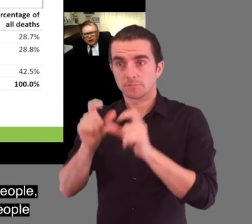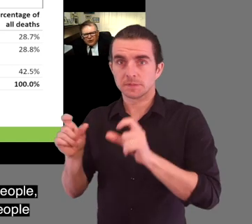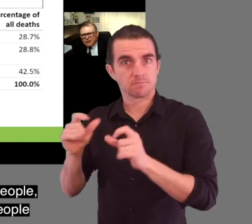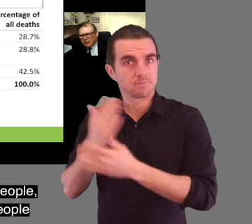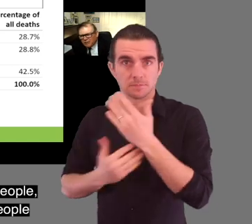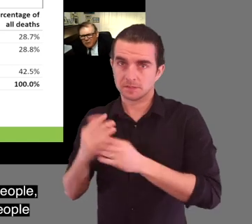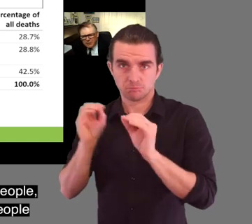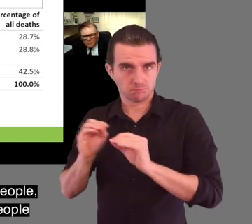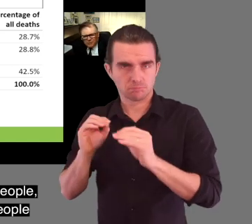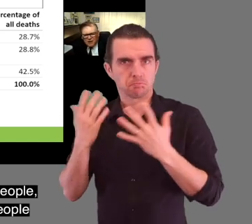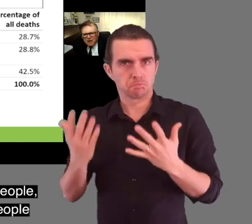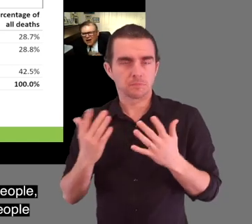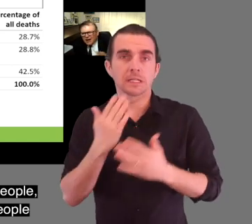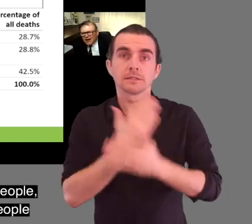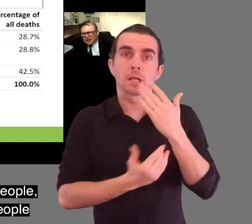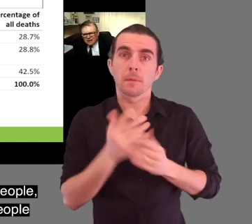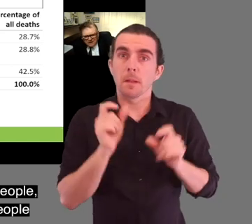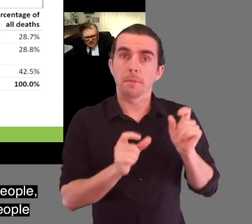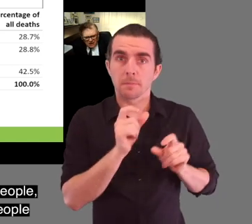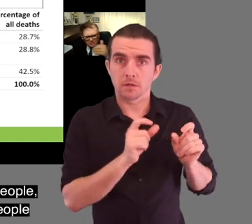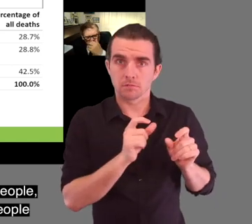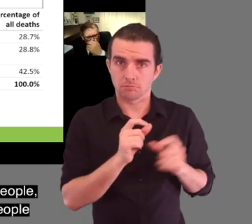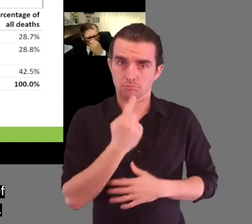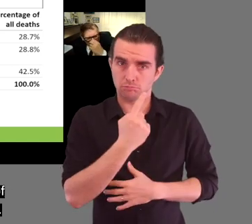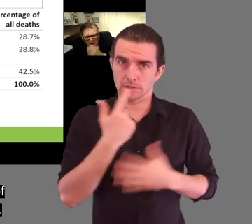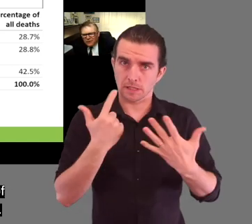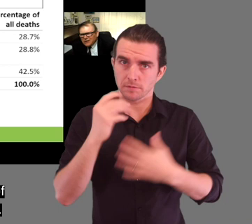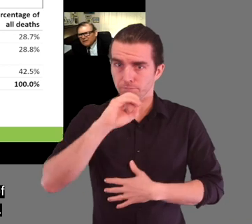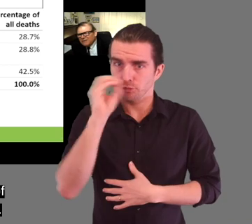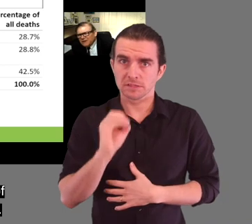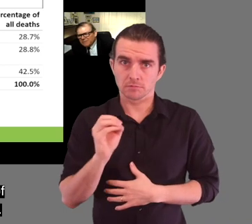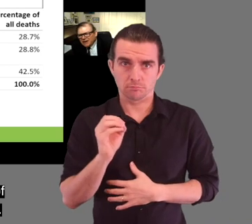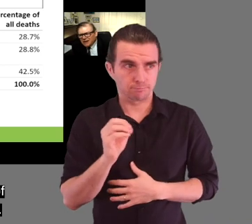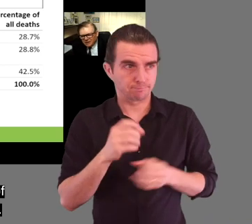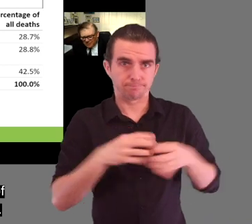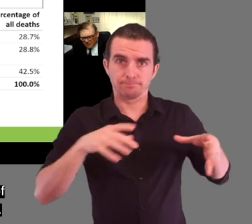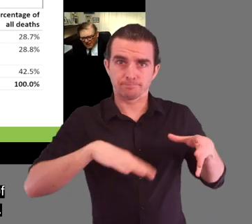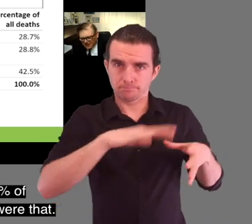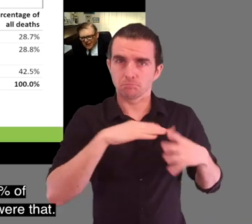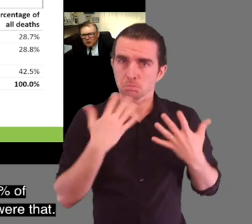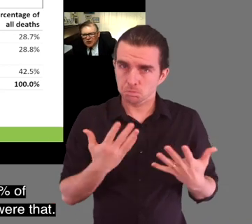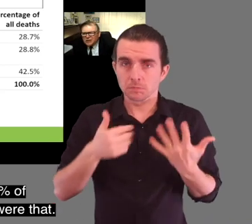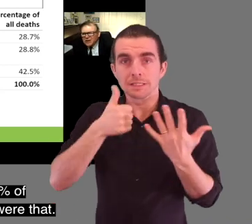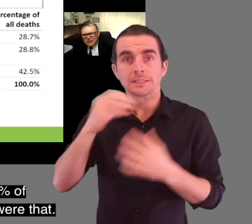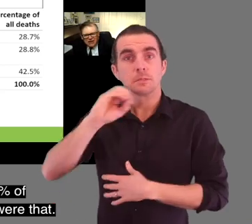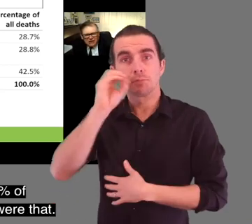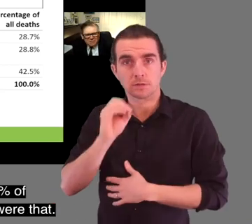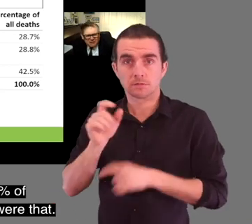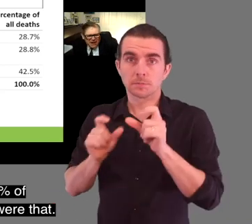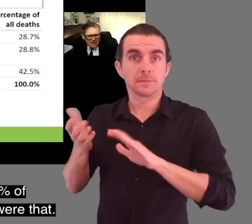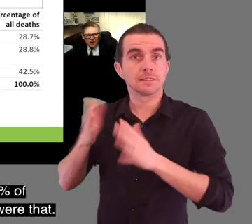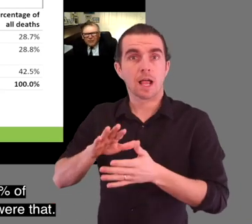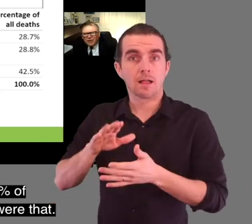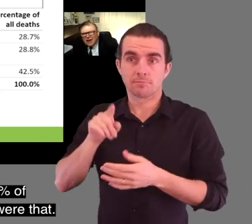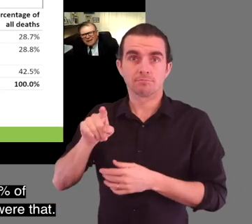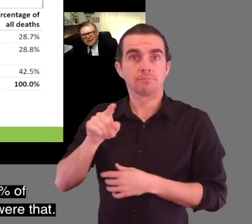for non-disabled people, and yet disabled people are only 17% of the population. In other words,